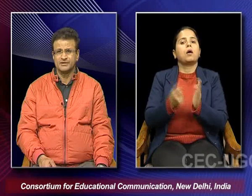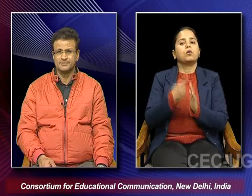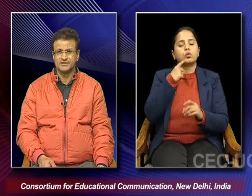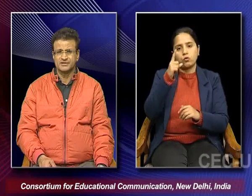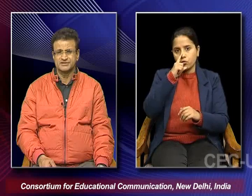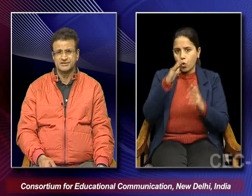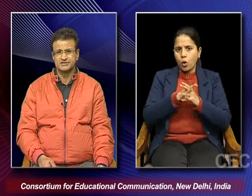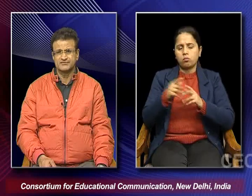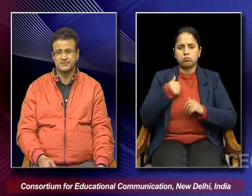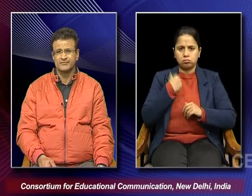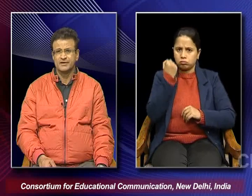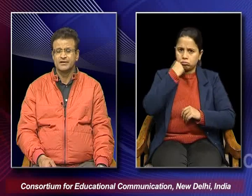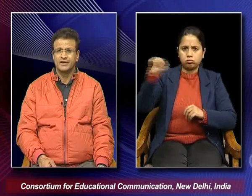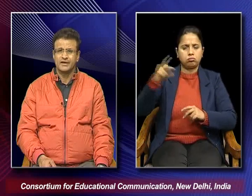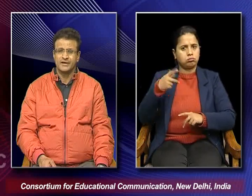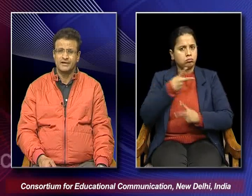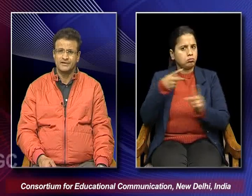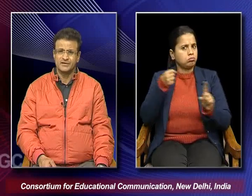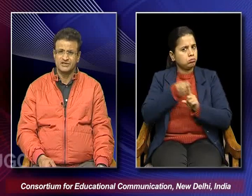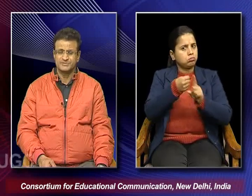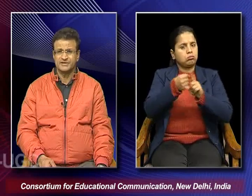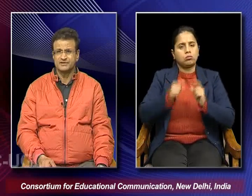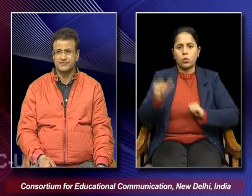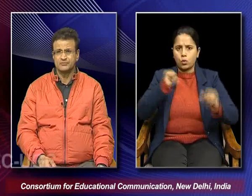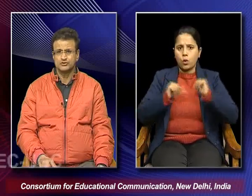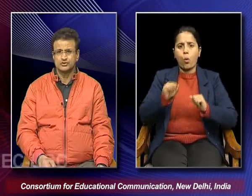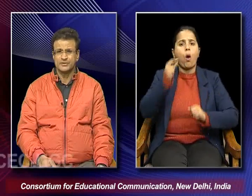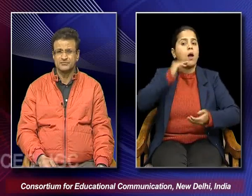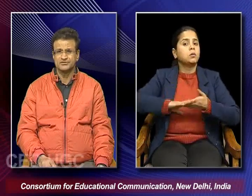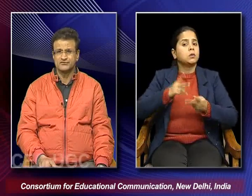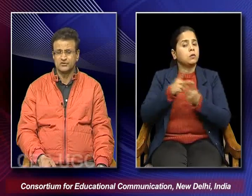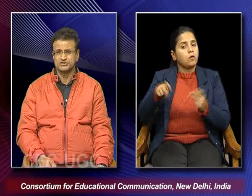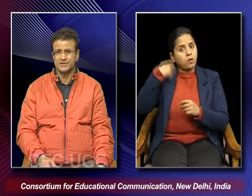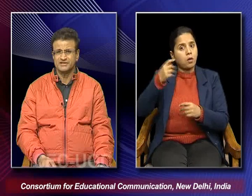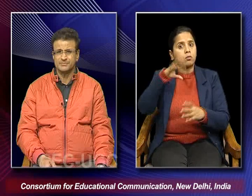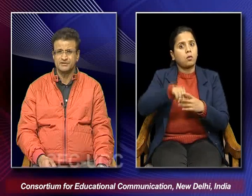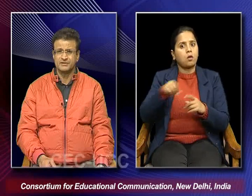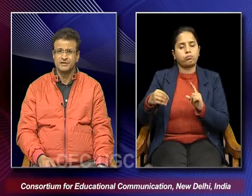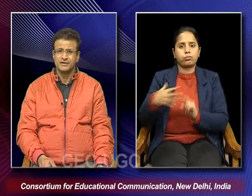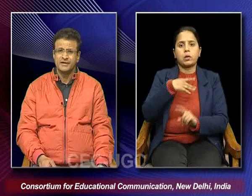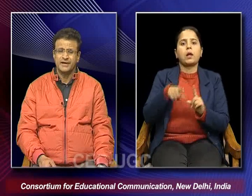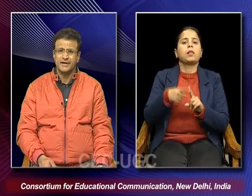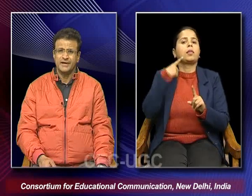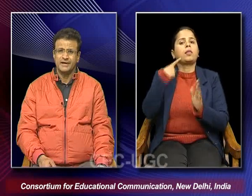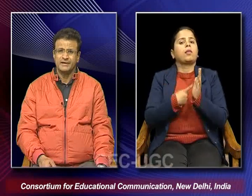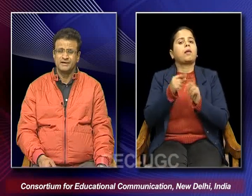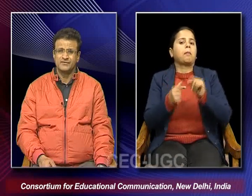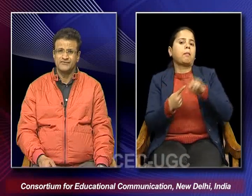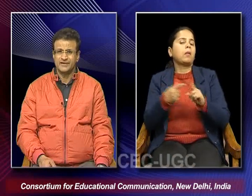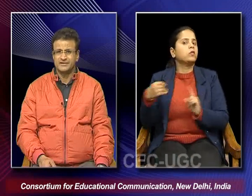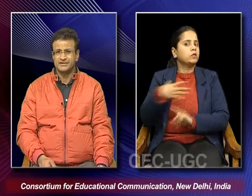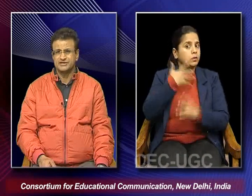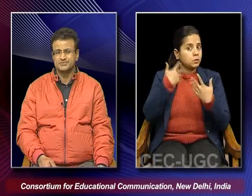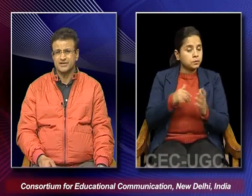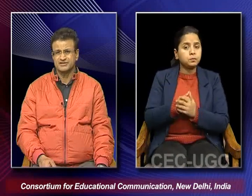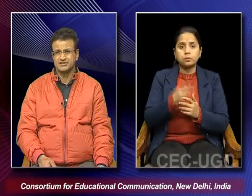female protagonist in this film, and her husband in the film also becomes influenced by Tirpat. And we find